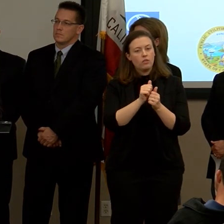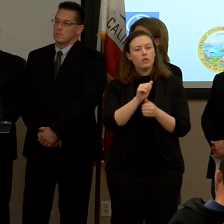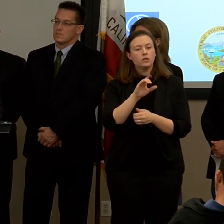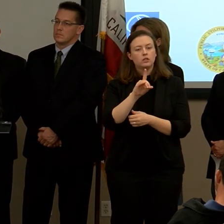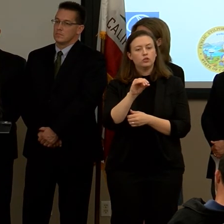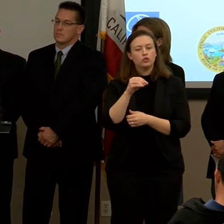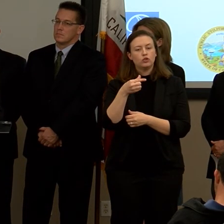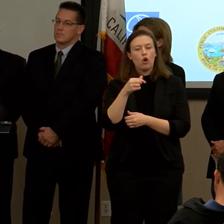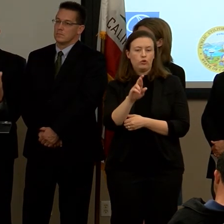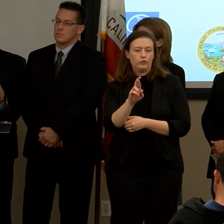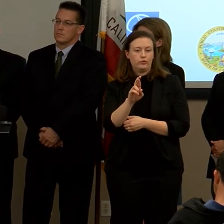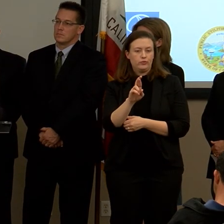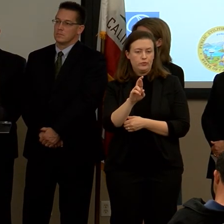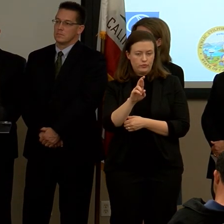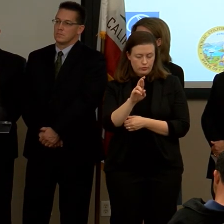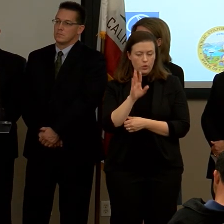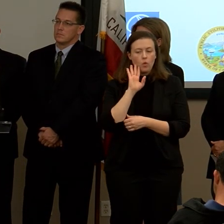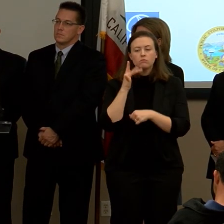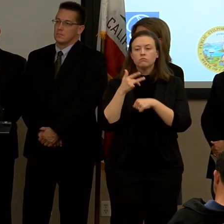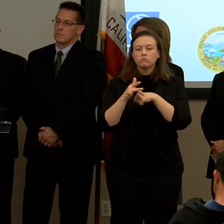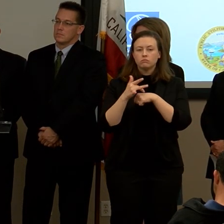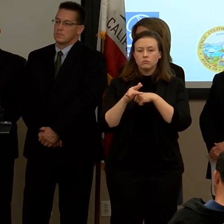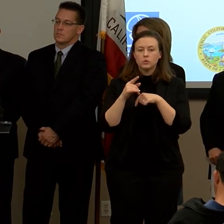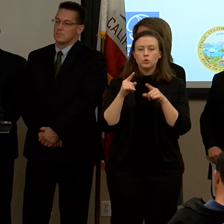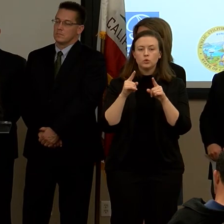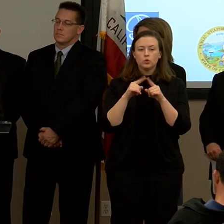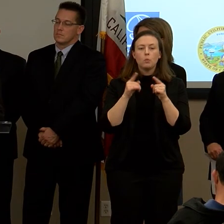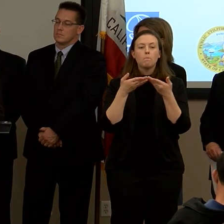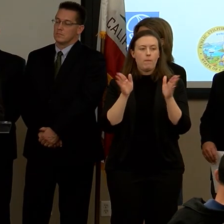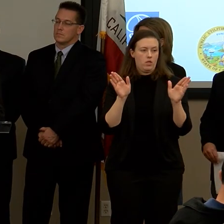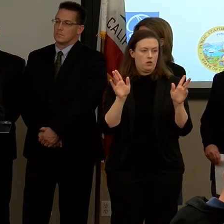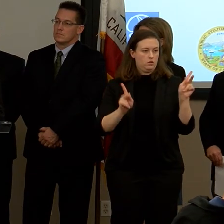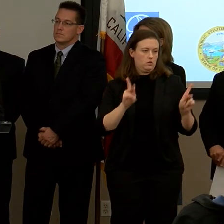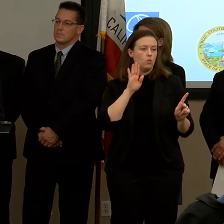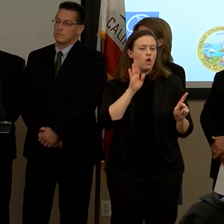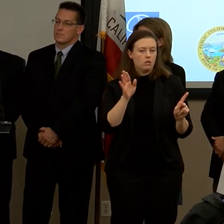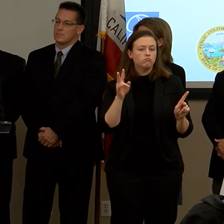Geothermal Resources. It will be available to the public.